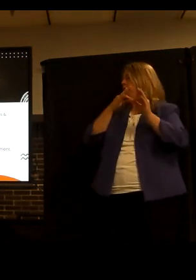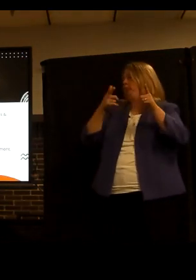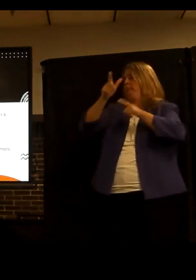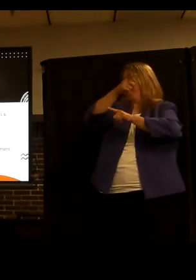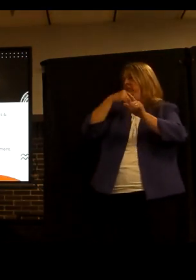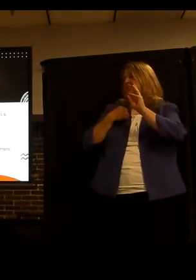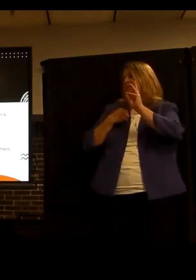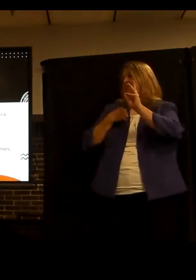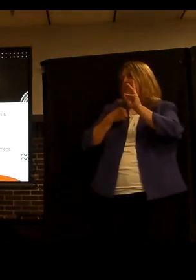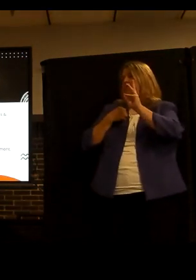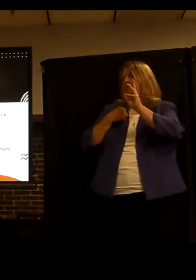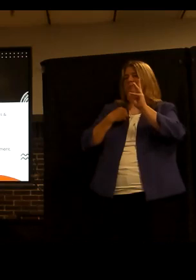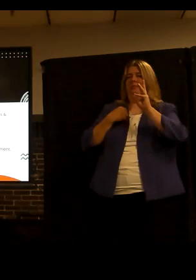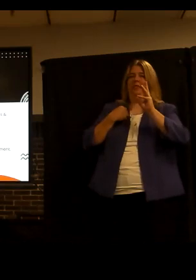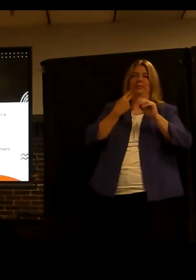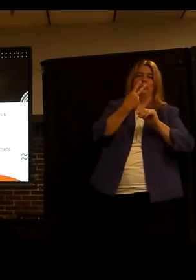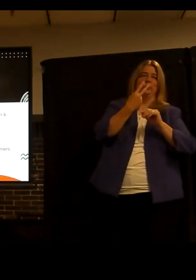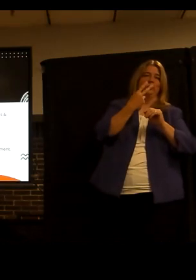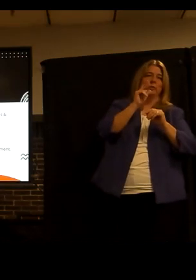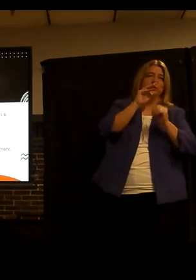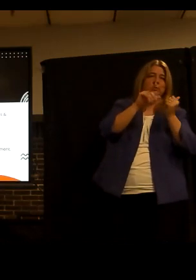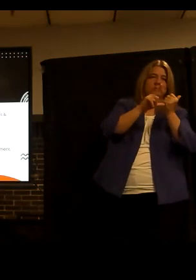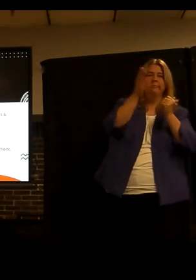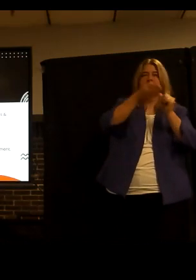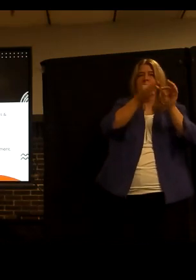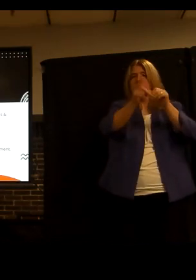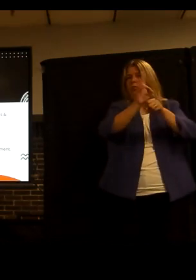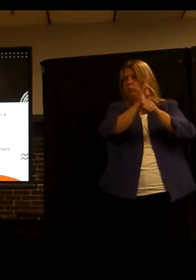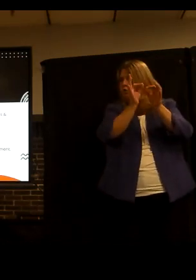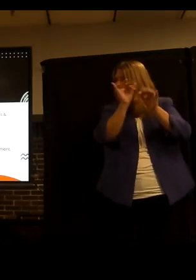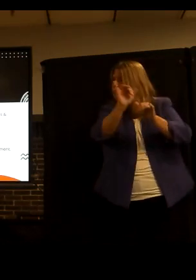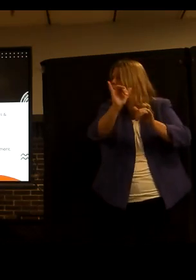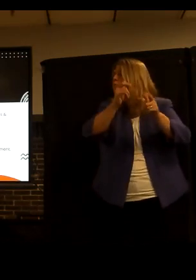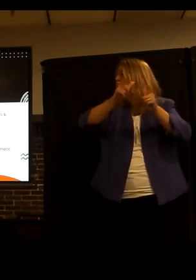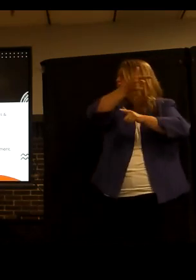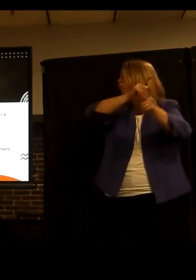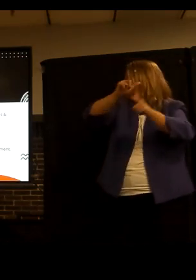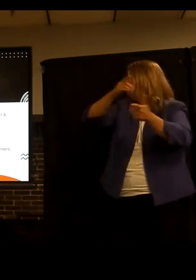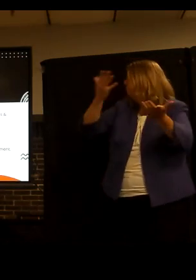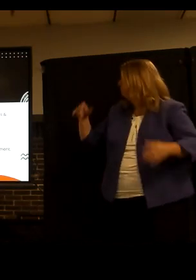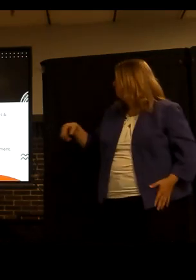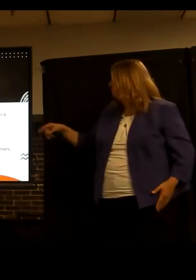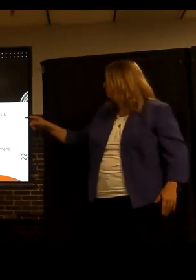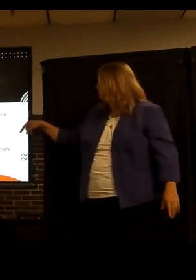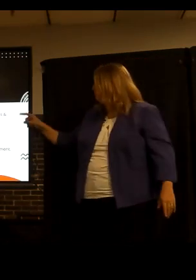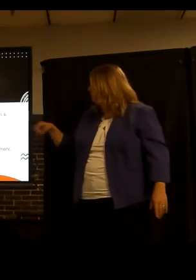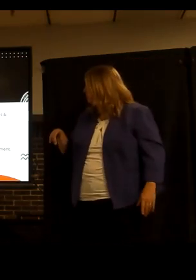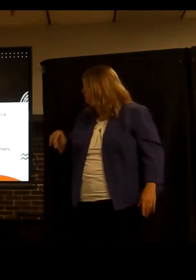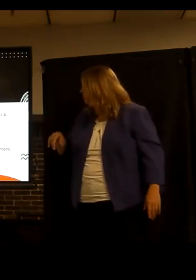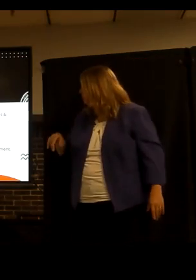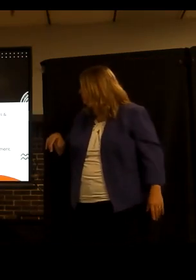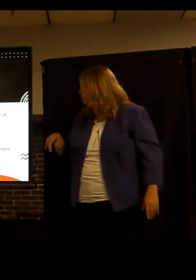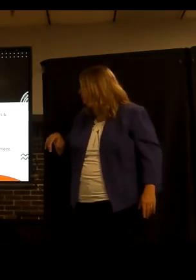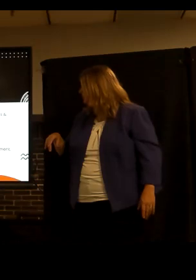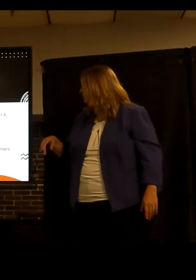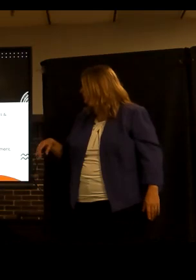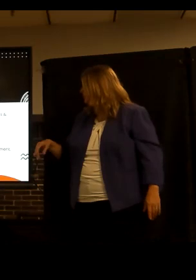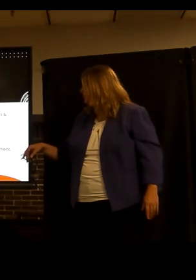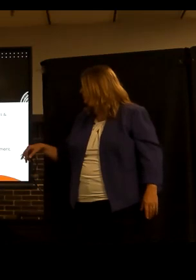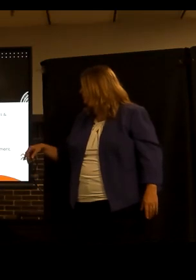have foreign language interpreters that we have to occasionally contract with. So we do have 6 interpreters